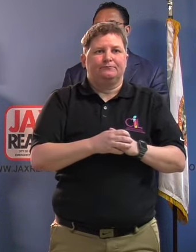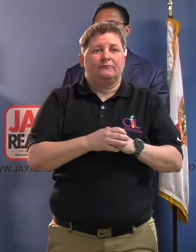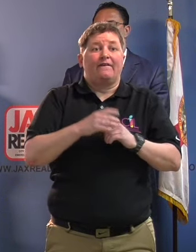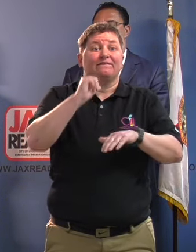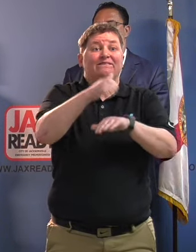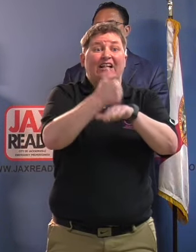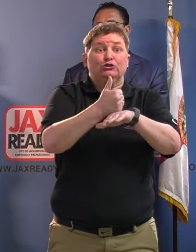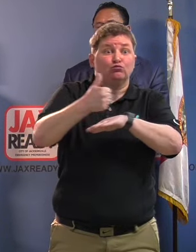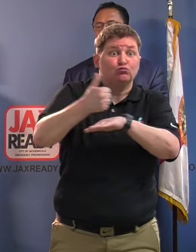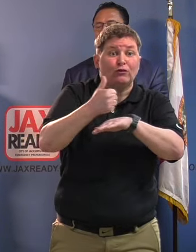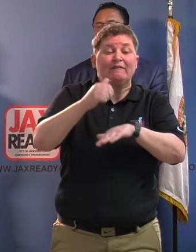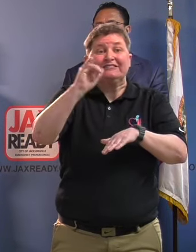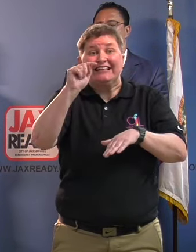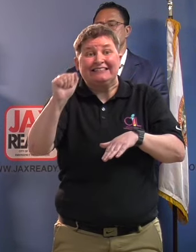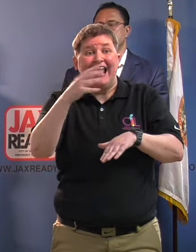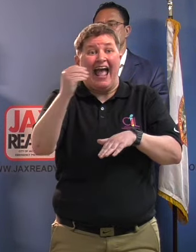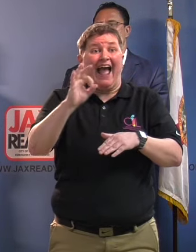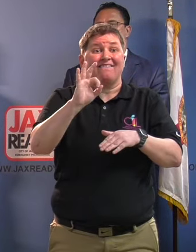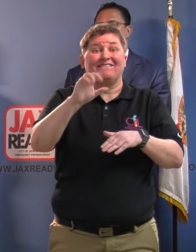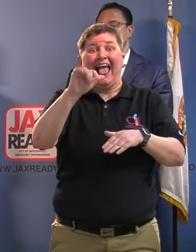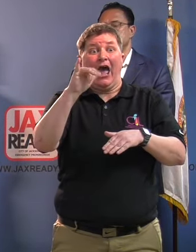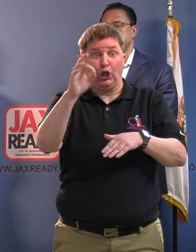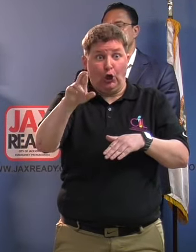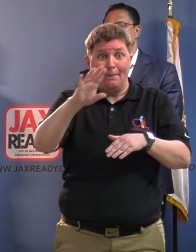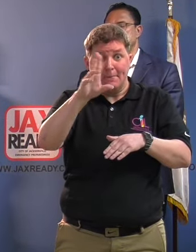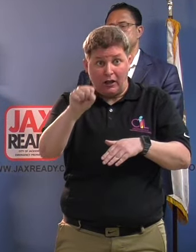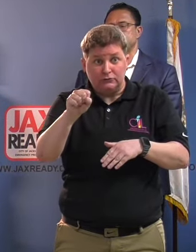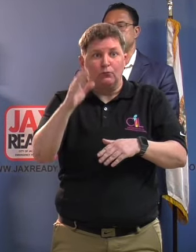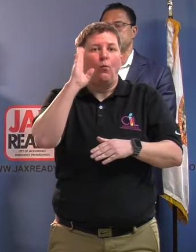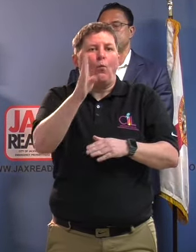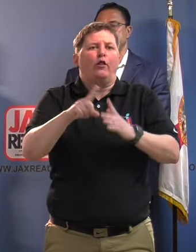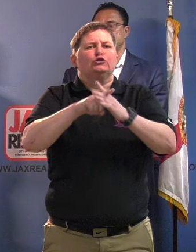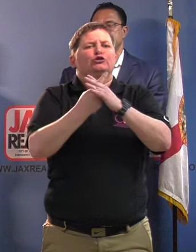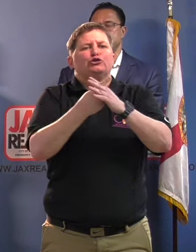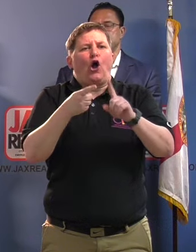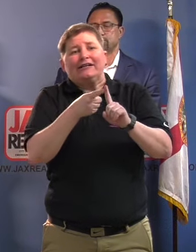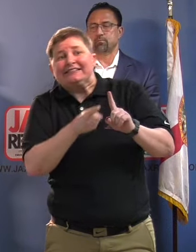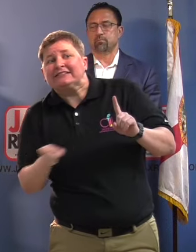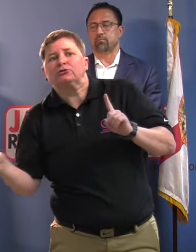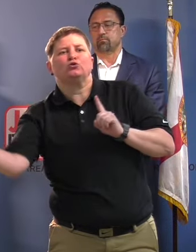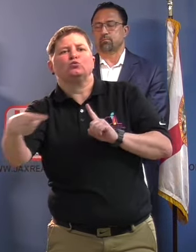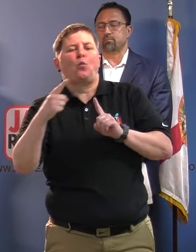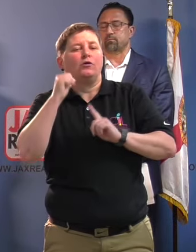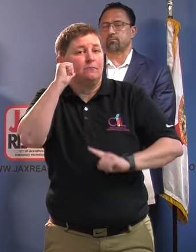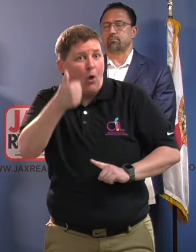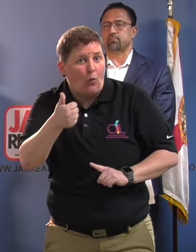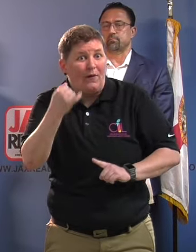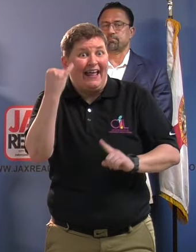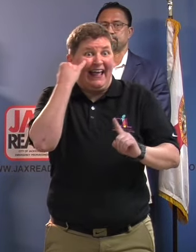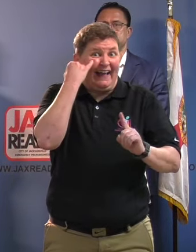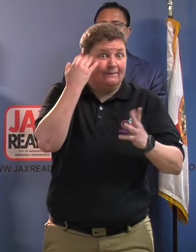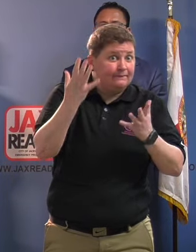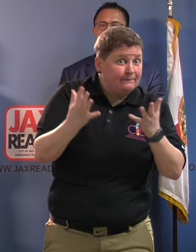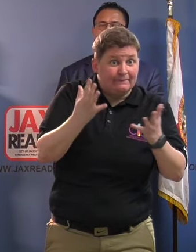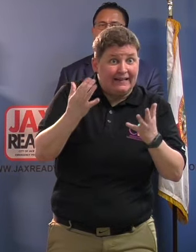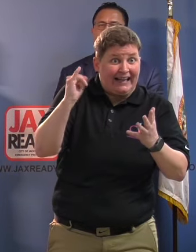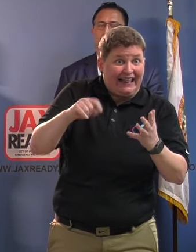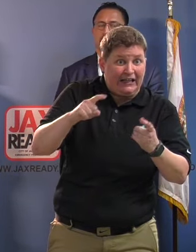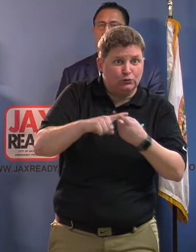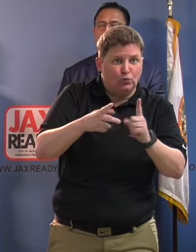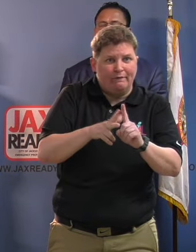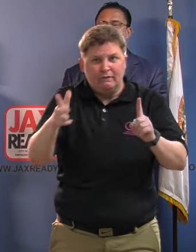flood detours at 4 p.m. tomorrow unless weather conditions deteriorate sooner. You can download the My JTA app to stay up to date on any